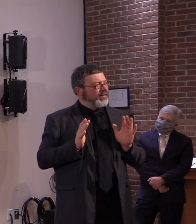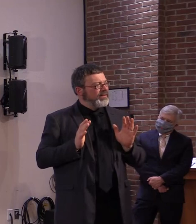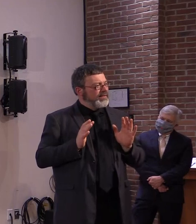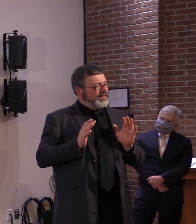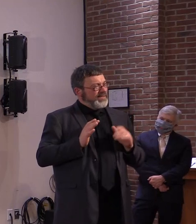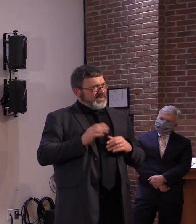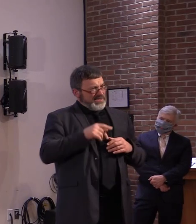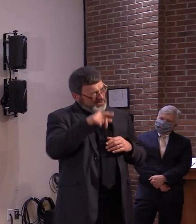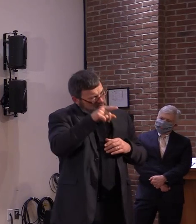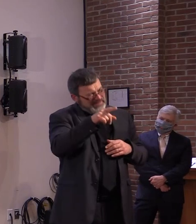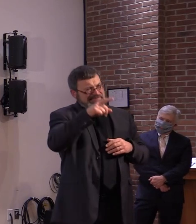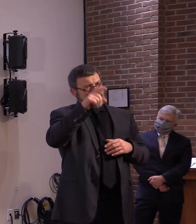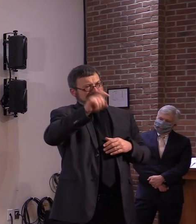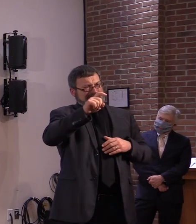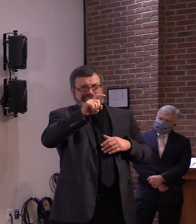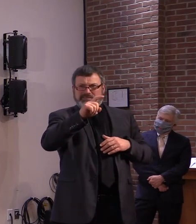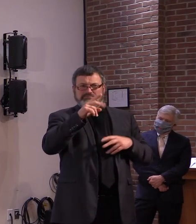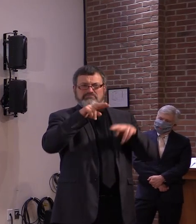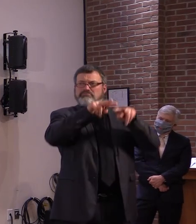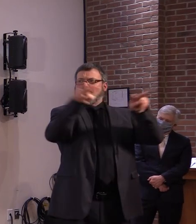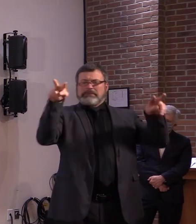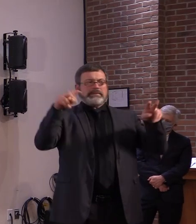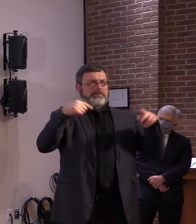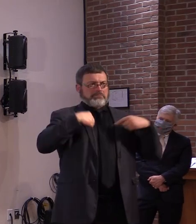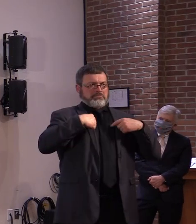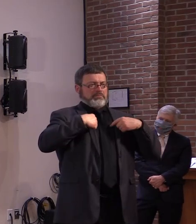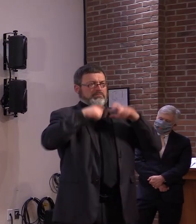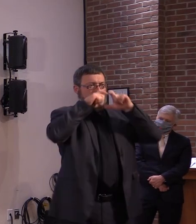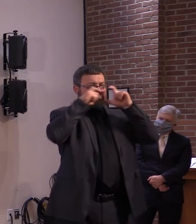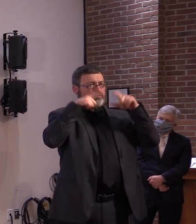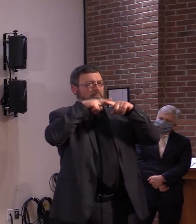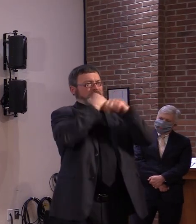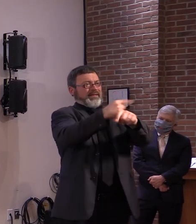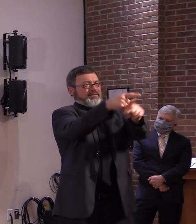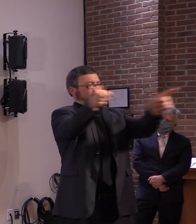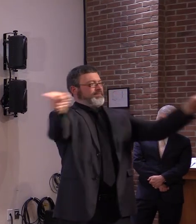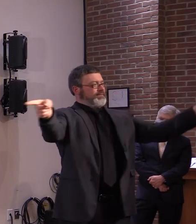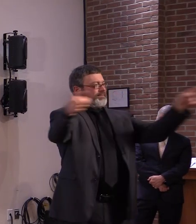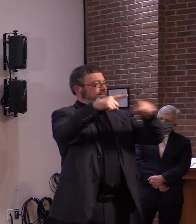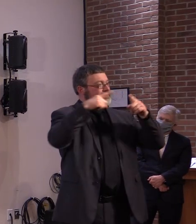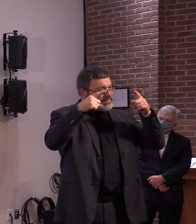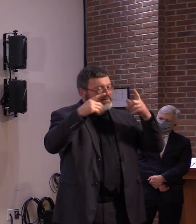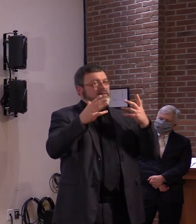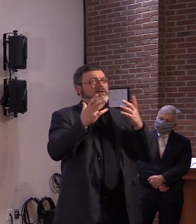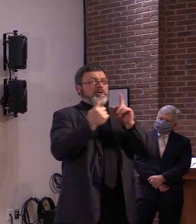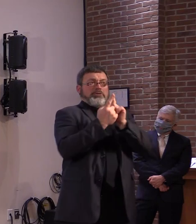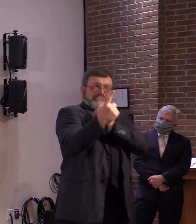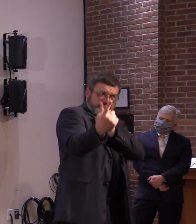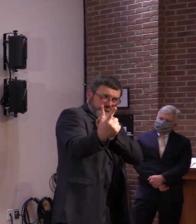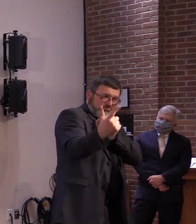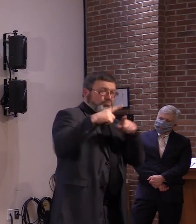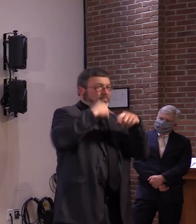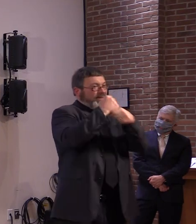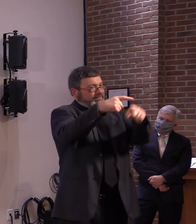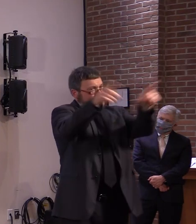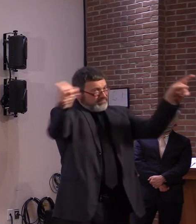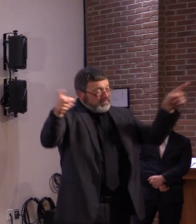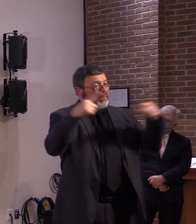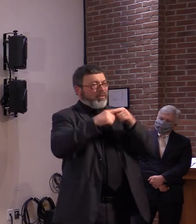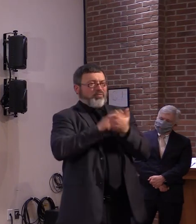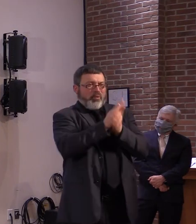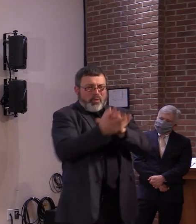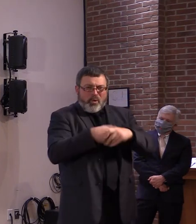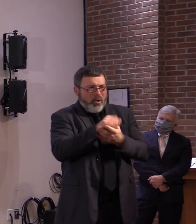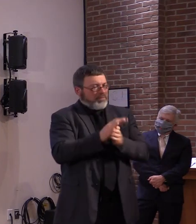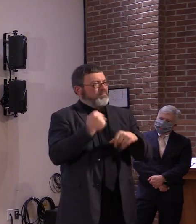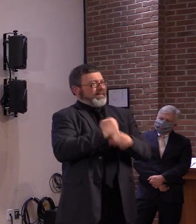You should socially and physically distance yourselves. Wash your hands a lot. And if you don't